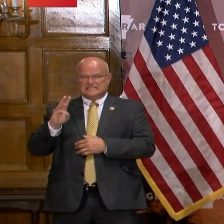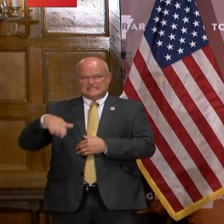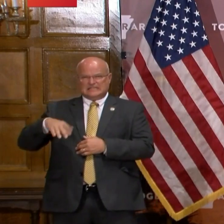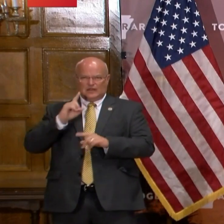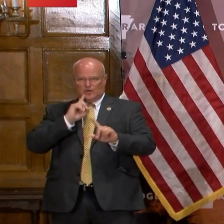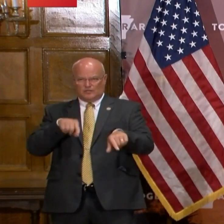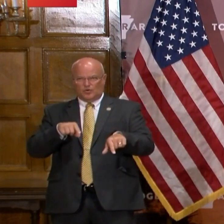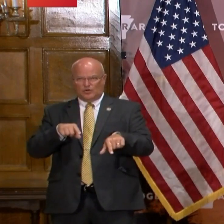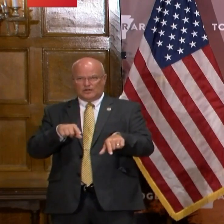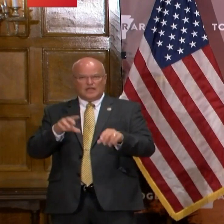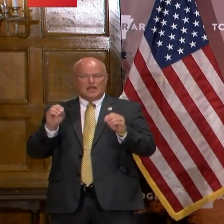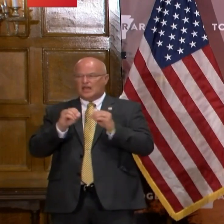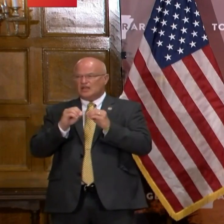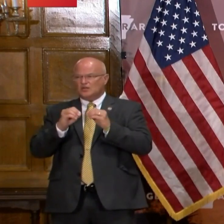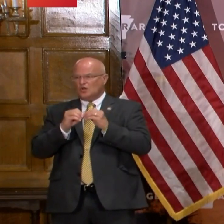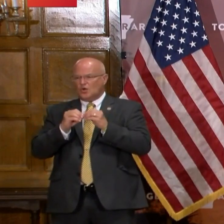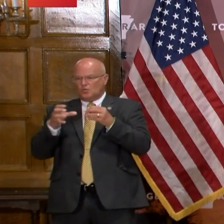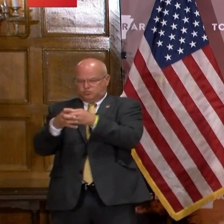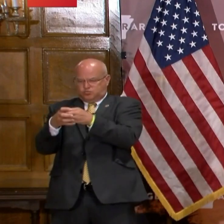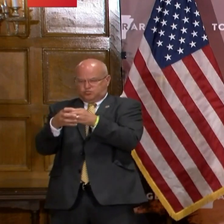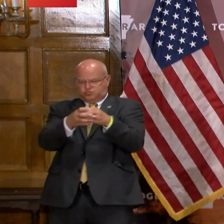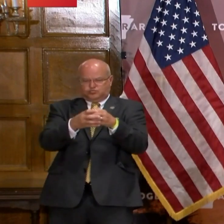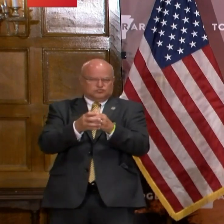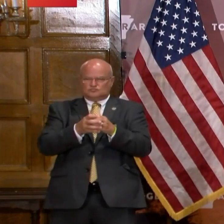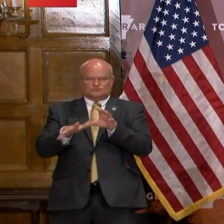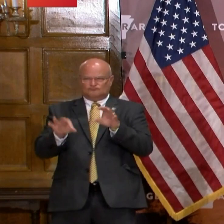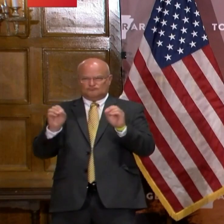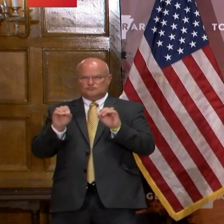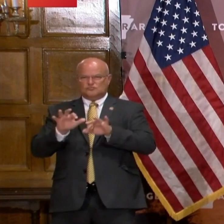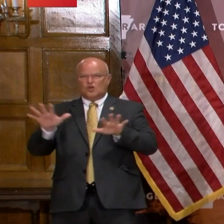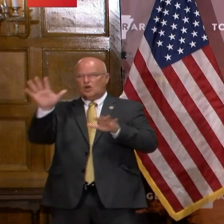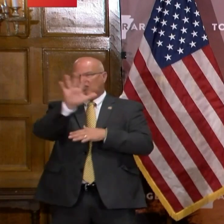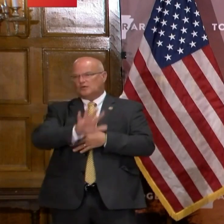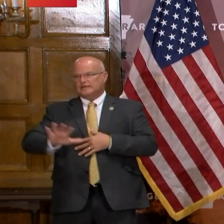are late reporting, and there's no clustering that we can find.